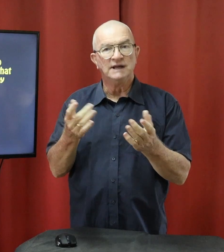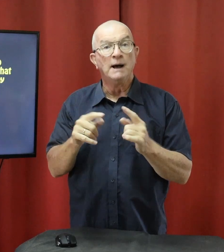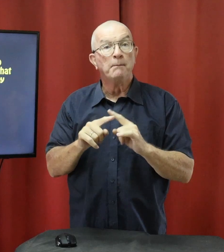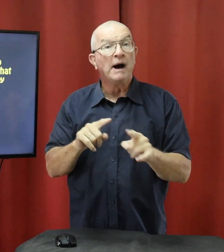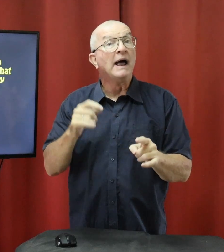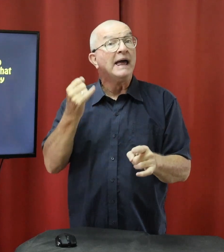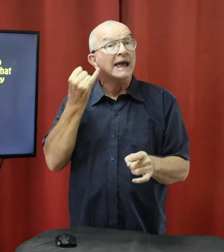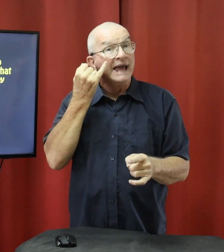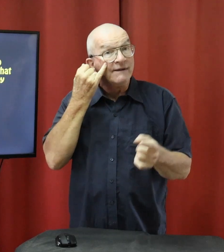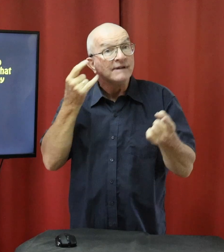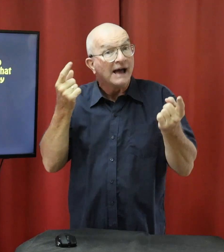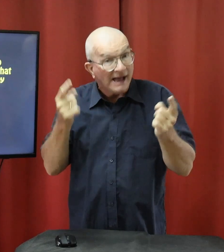But if that happens,